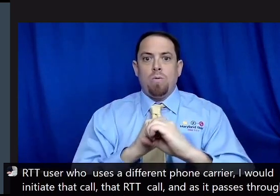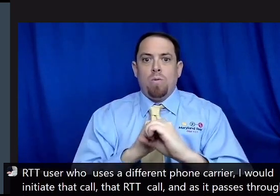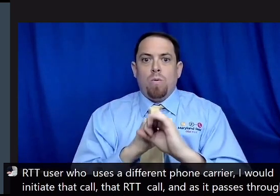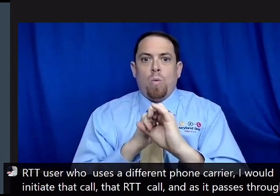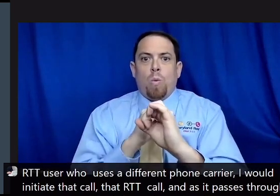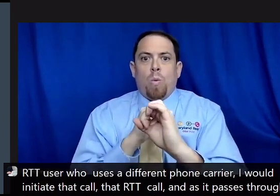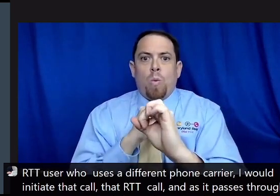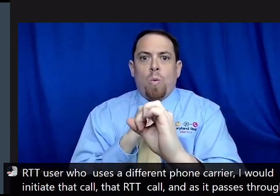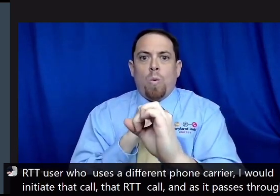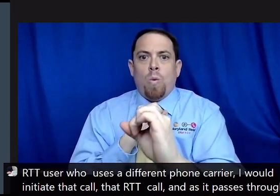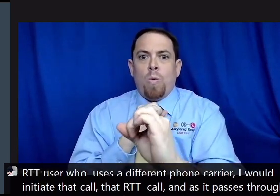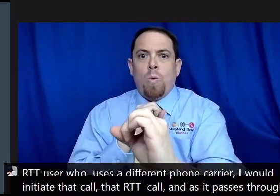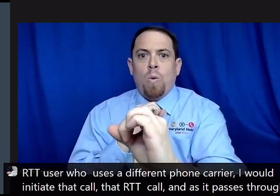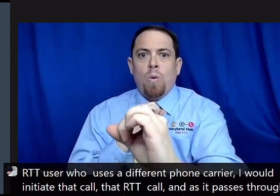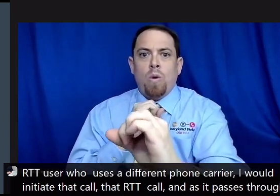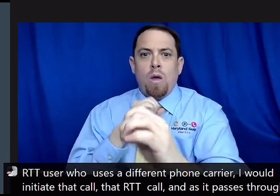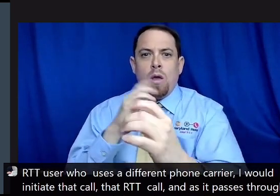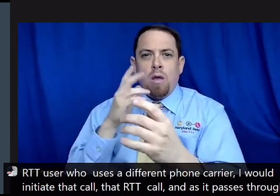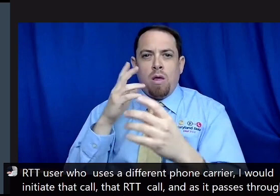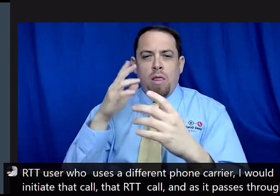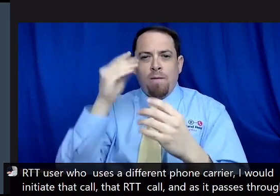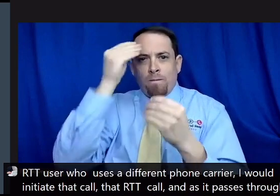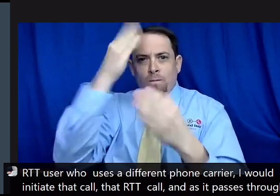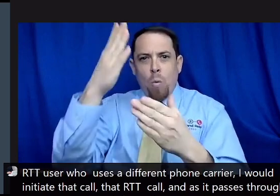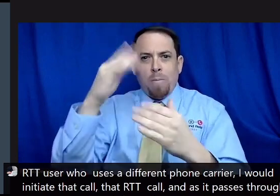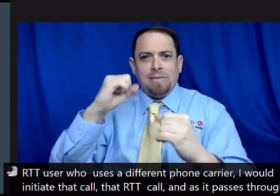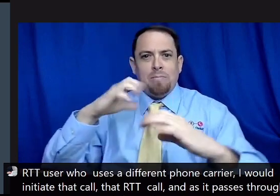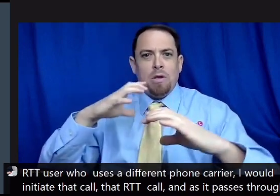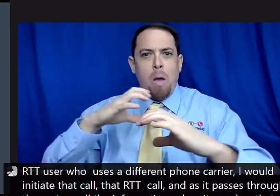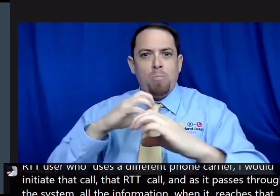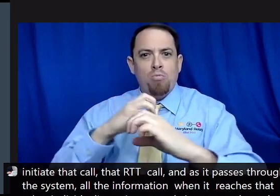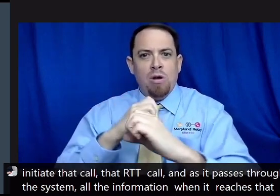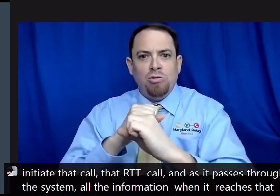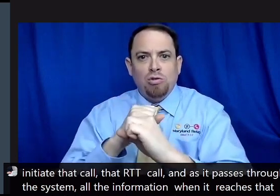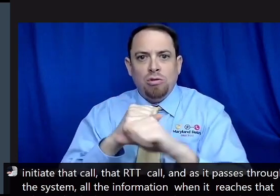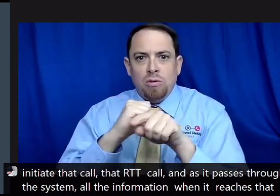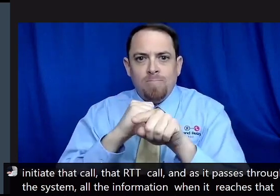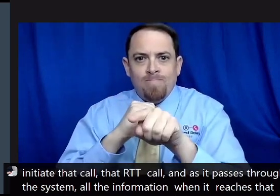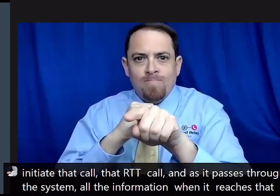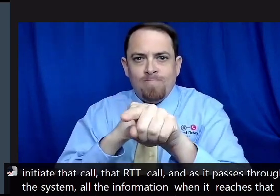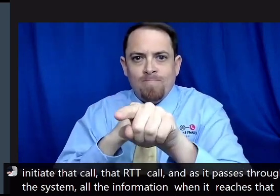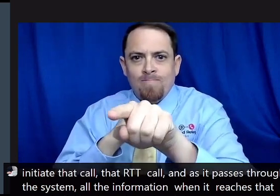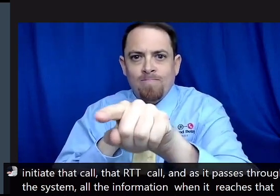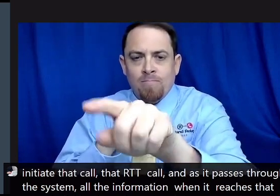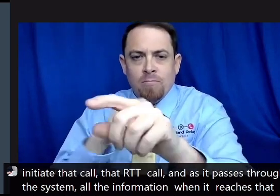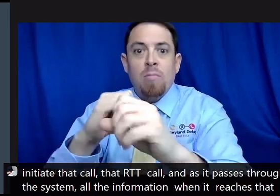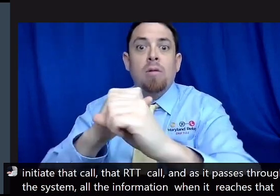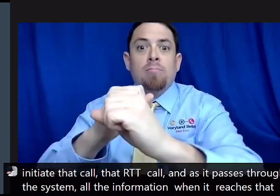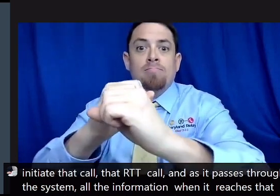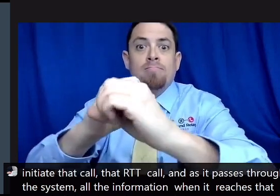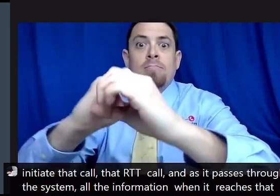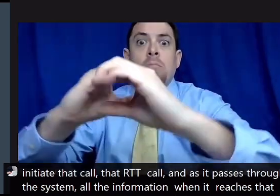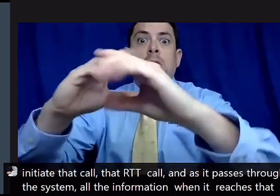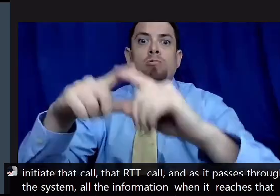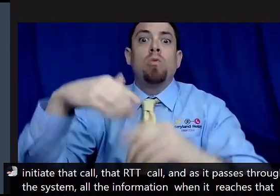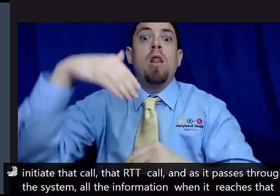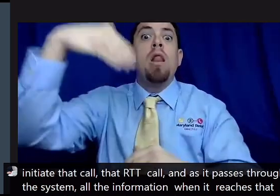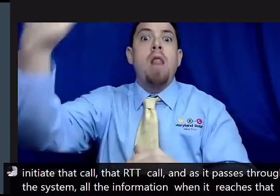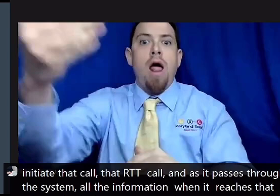network, it gets condensed and consolidated. It's compressed, for lack of a better word,